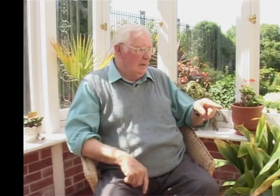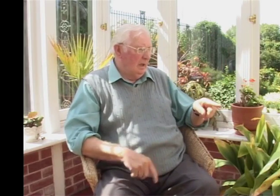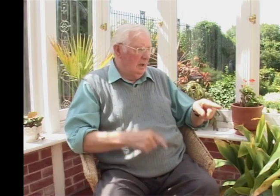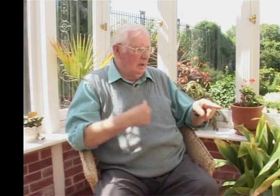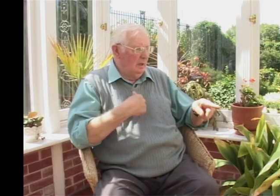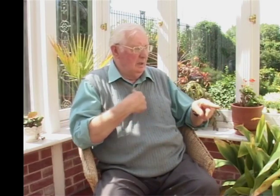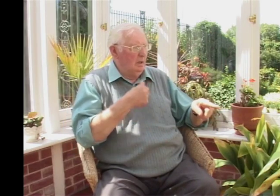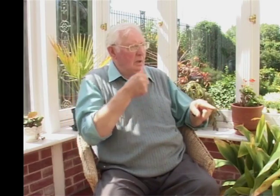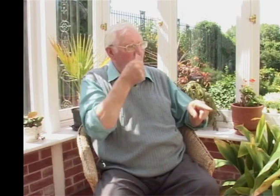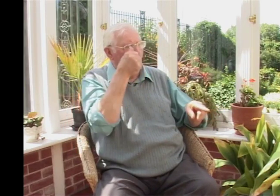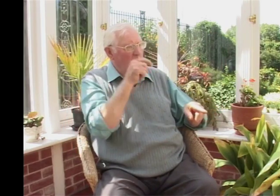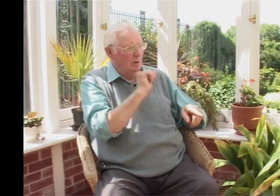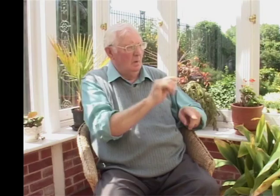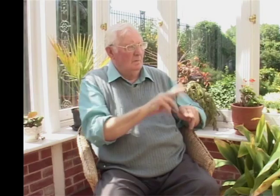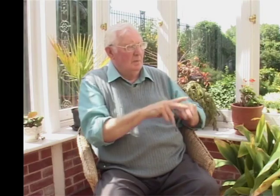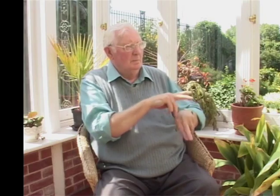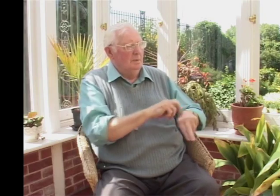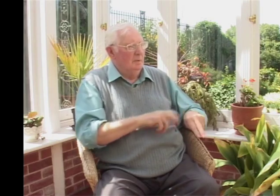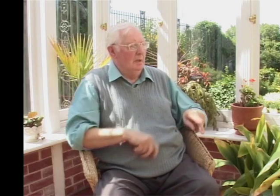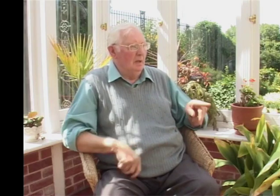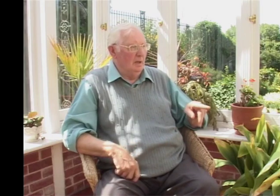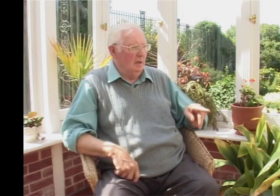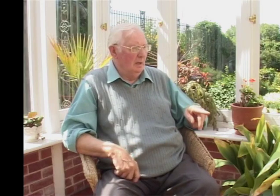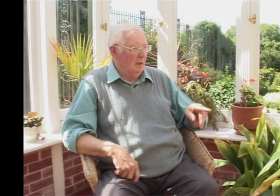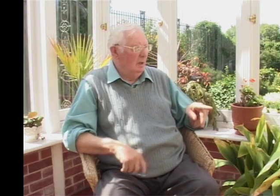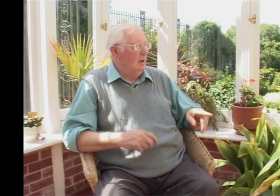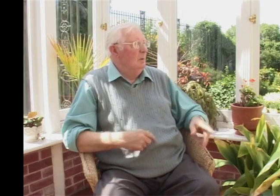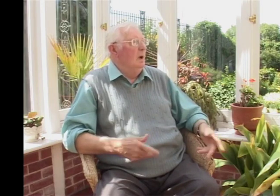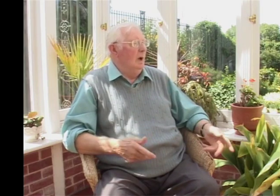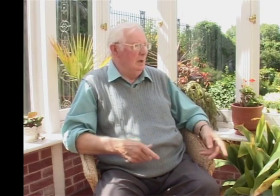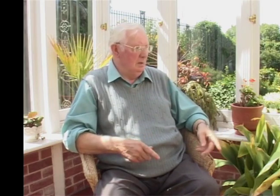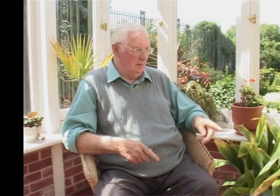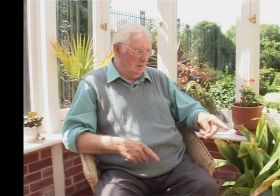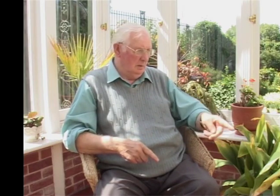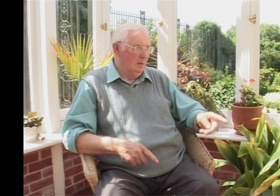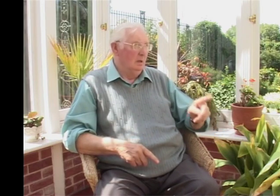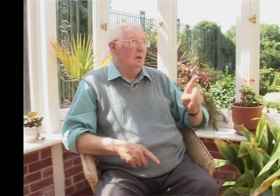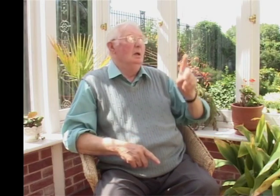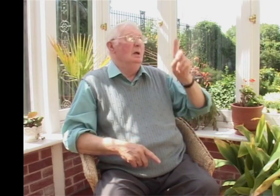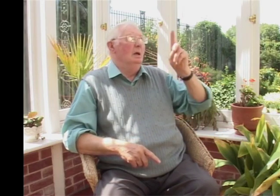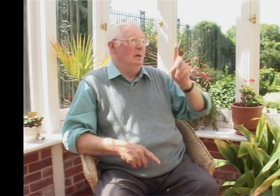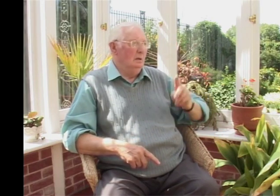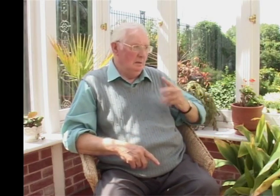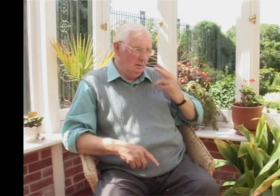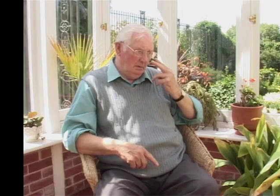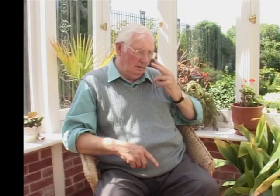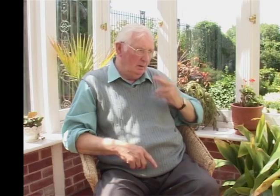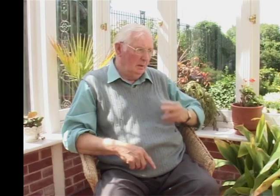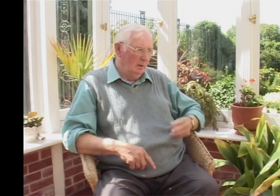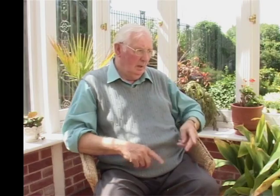at the top and he said, stop right there. And he said, oh, I know your father. And he said, you want to be careful because the planes will see